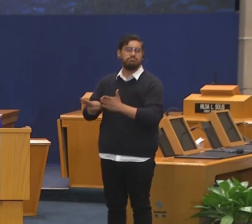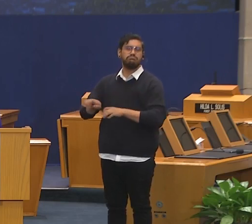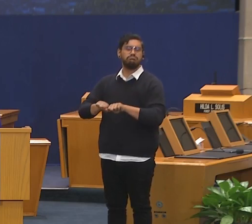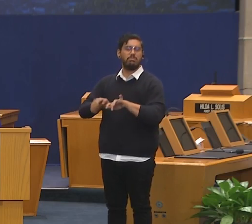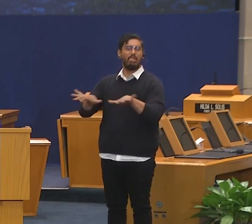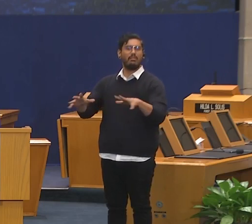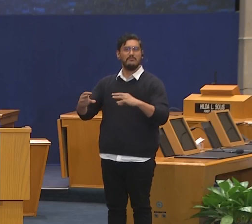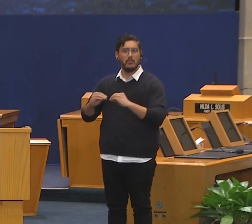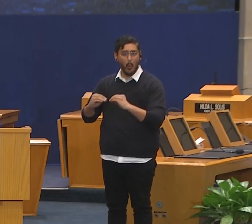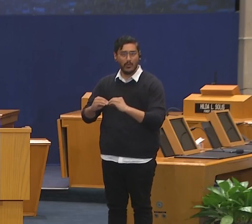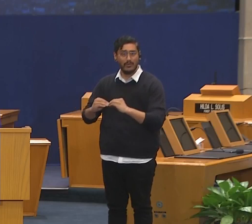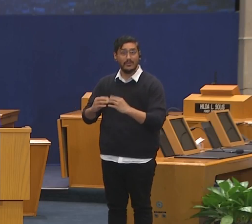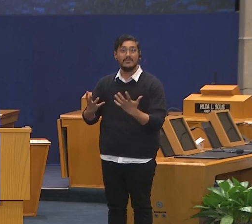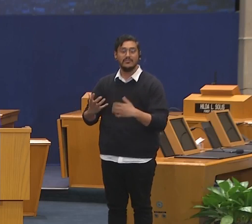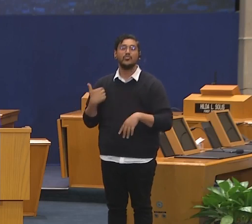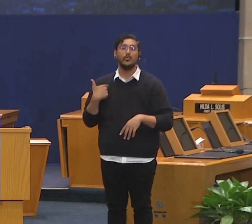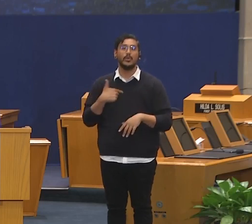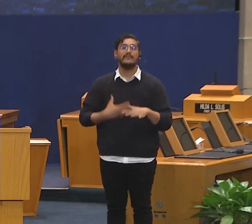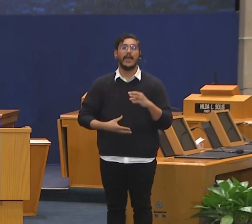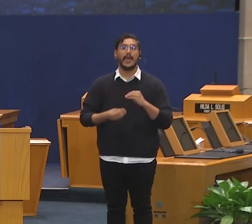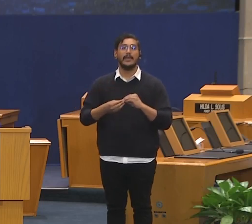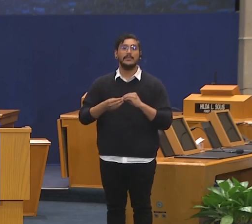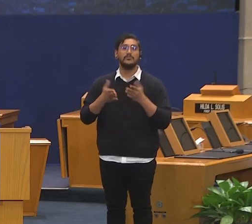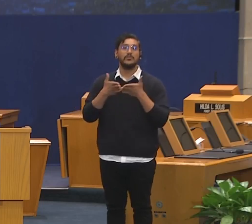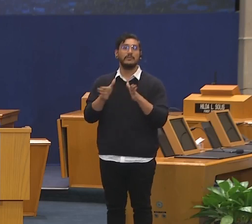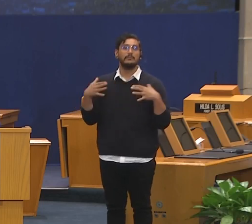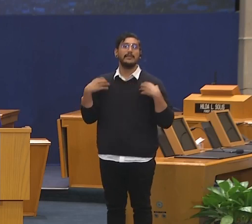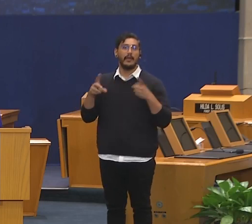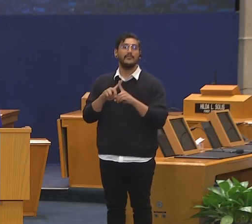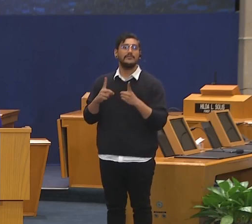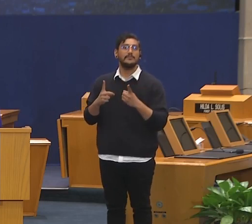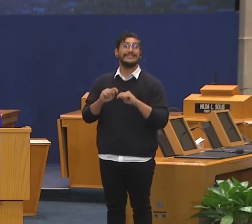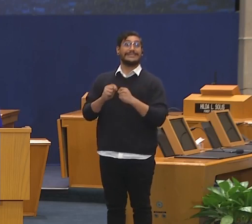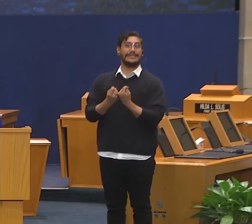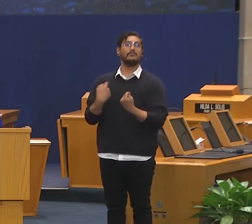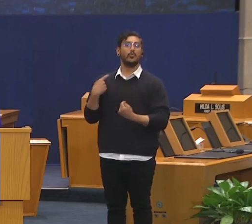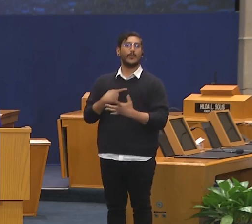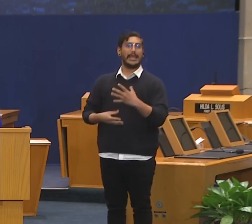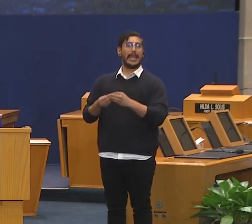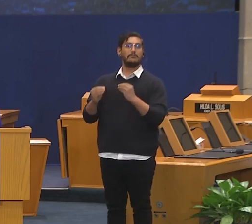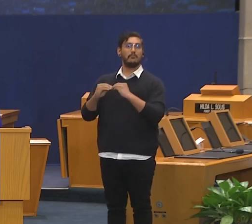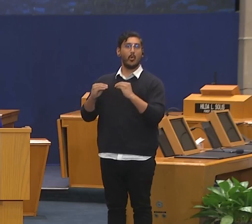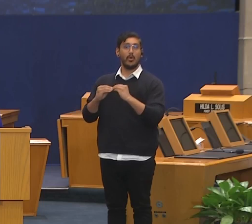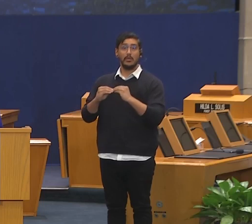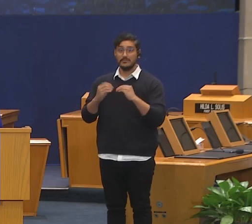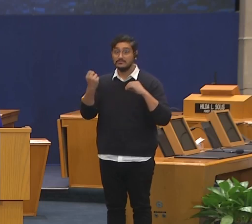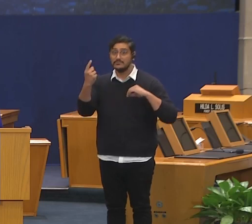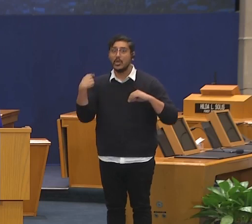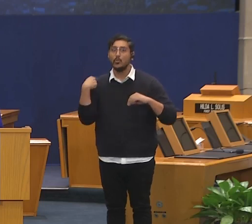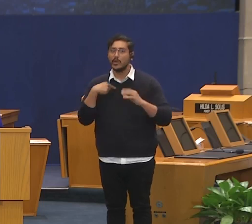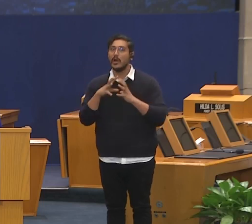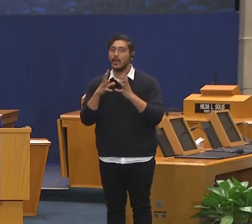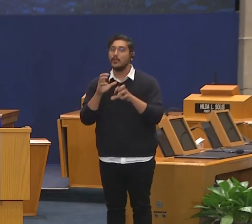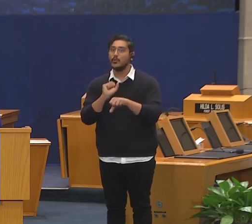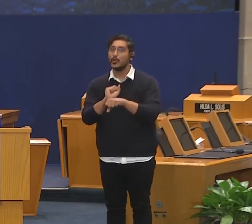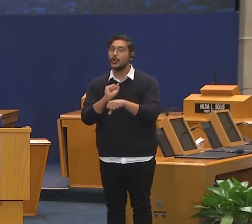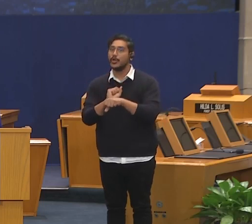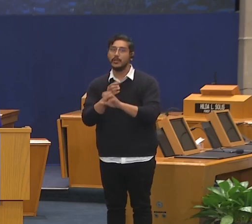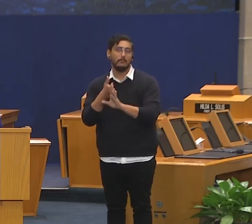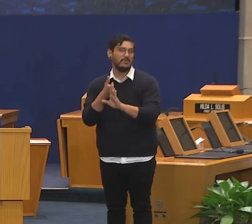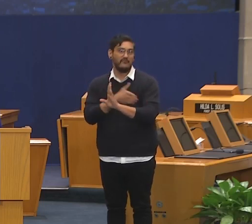we have added to the Department of Public Health teams, but as a reminder, we did a lot of work before we had